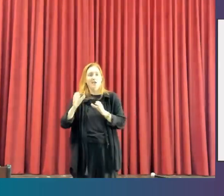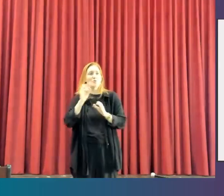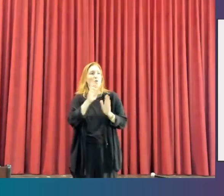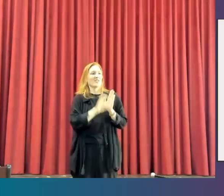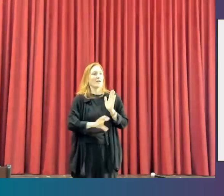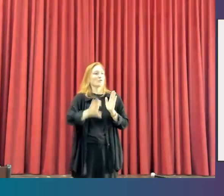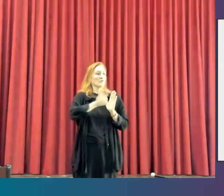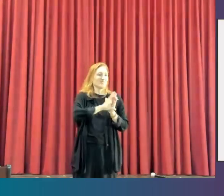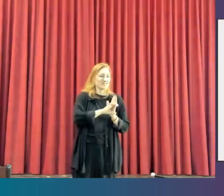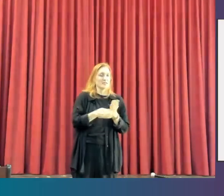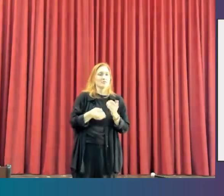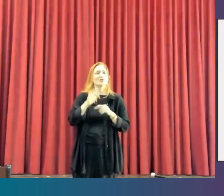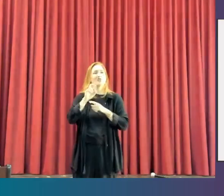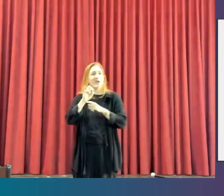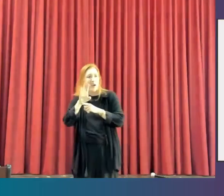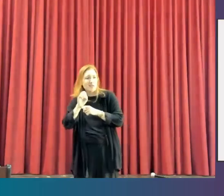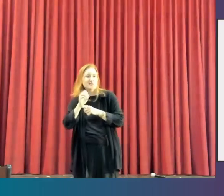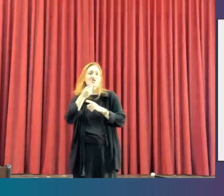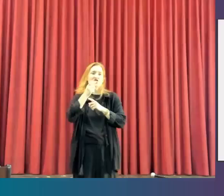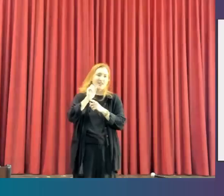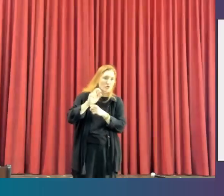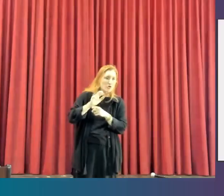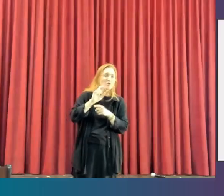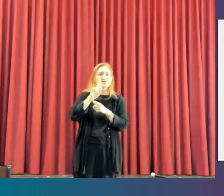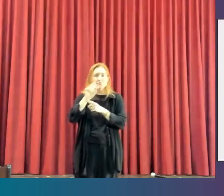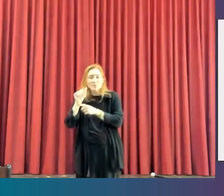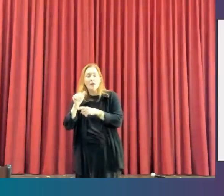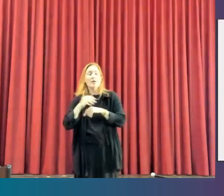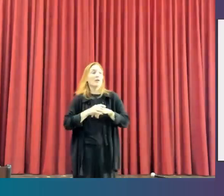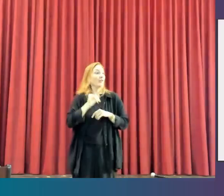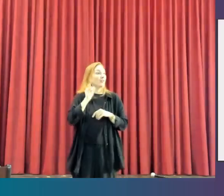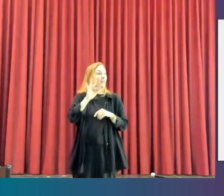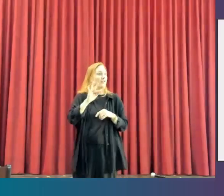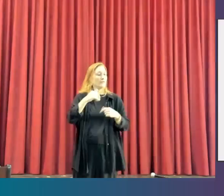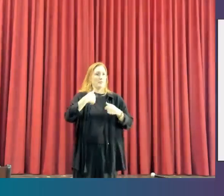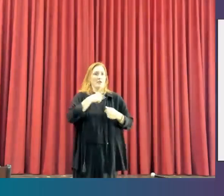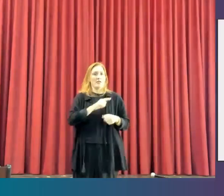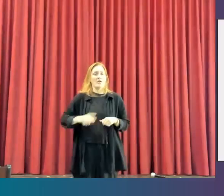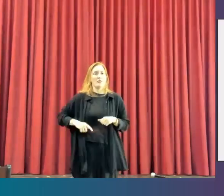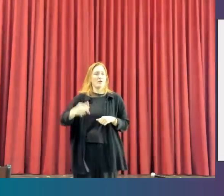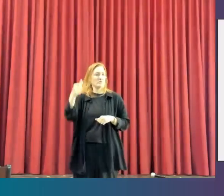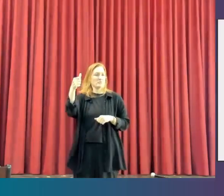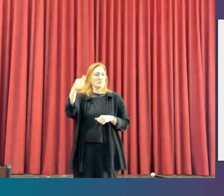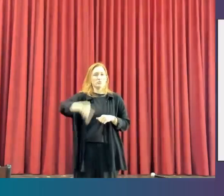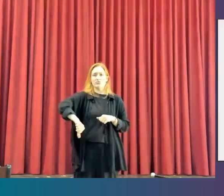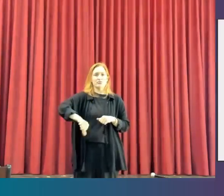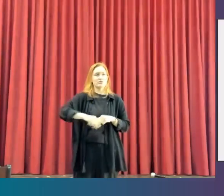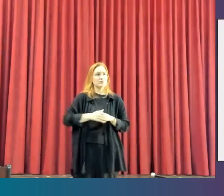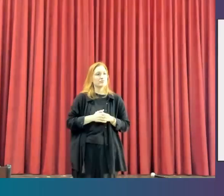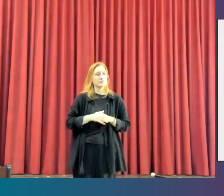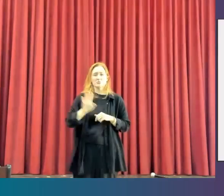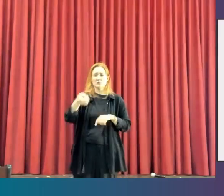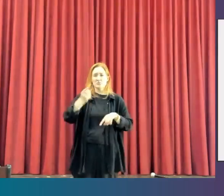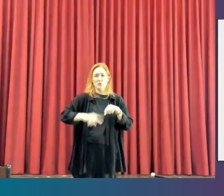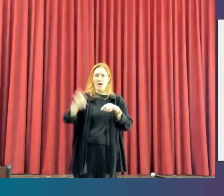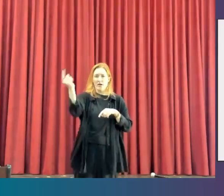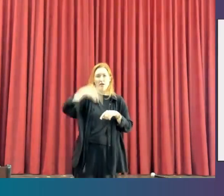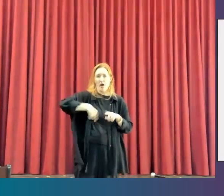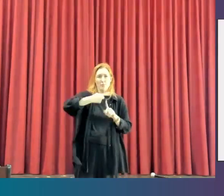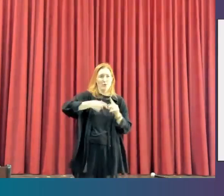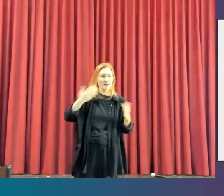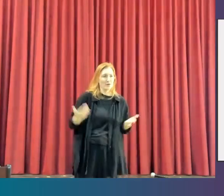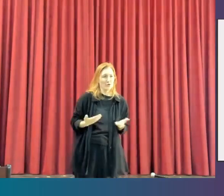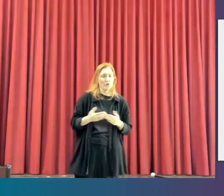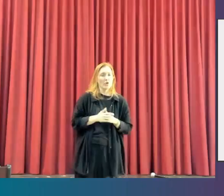So that could look like refusing to rent or to sell housing to someone because they have a disability or because of their